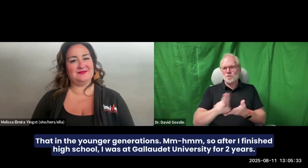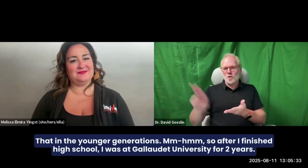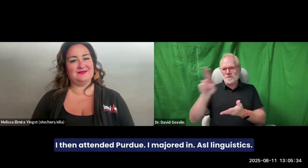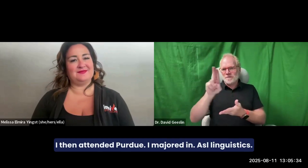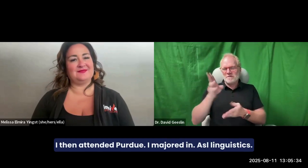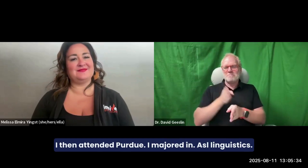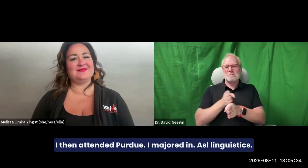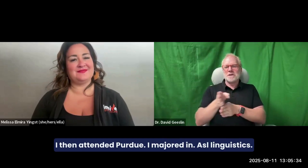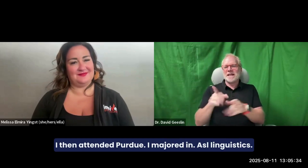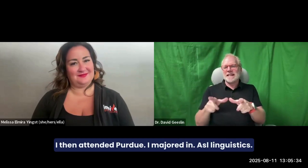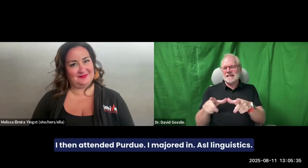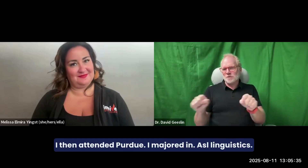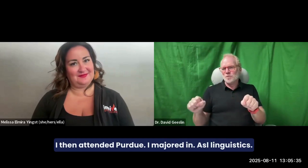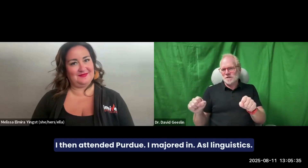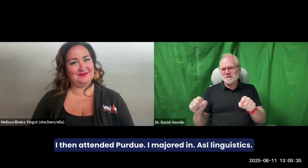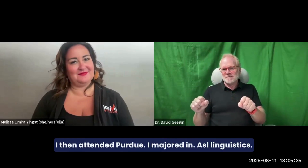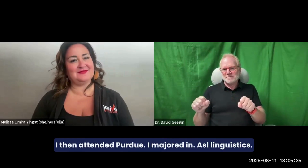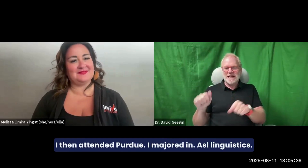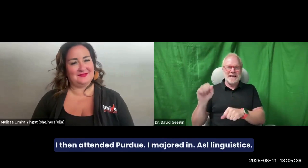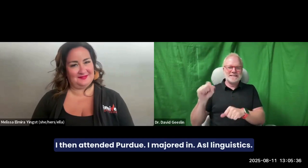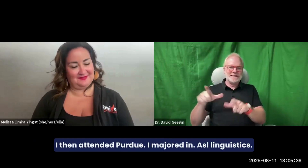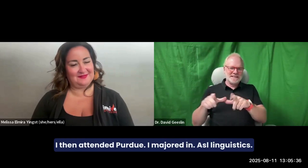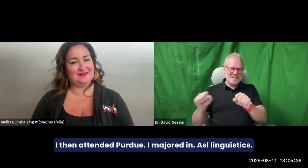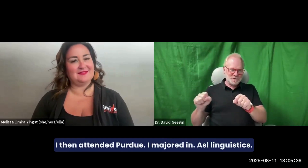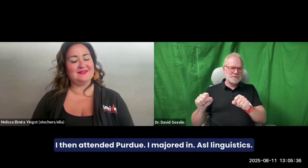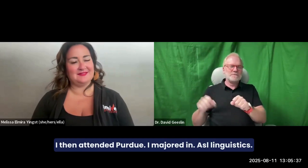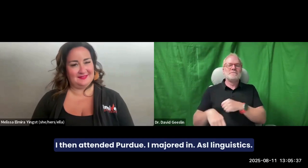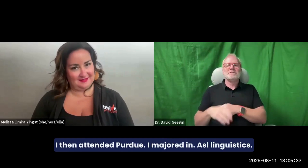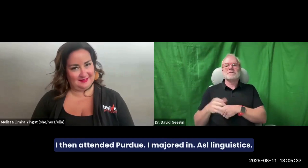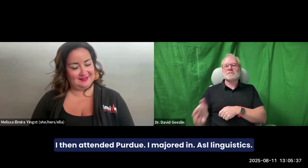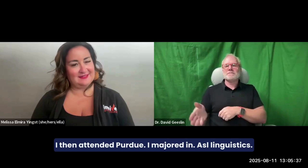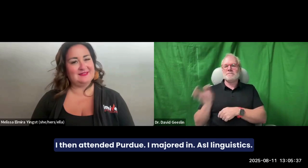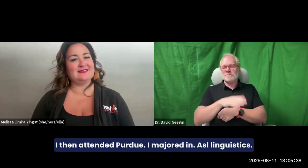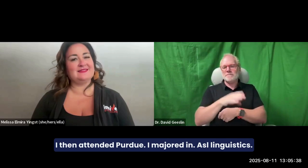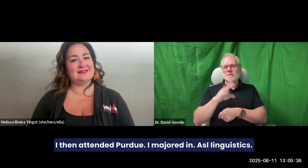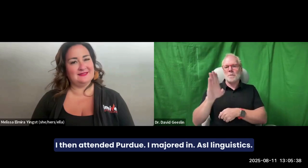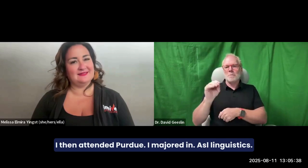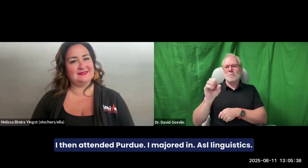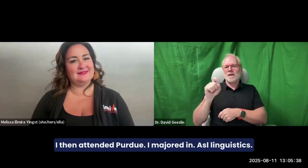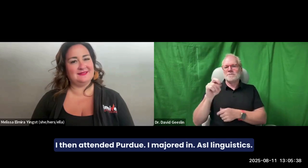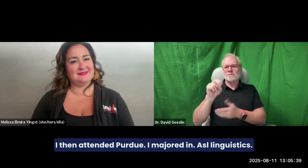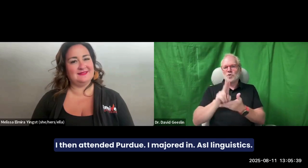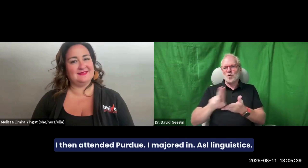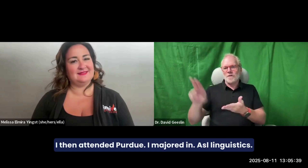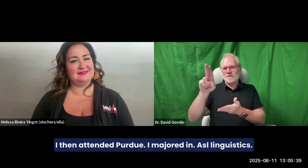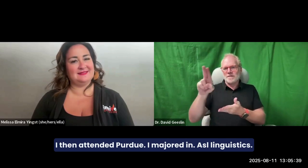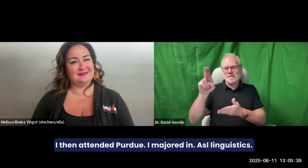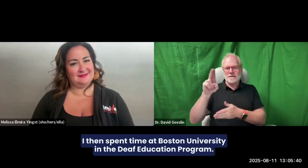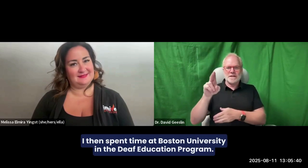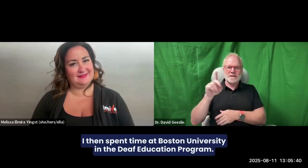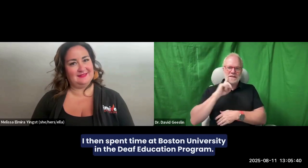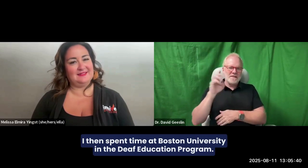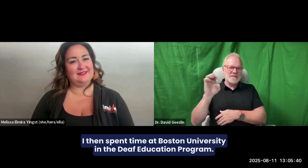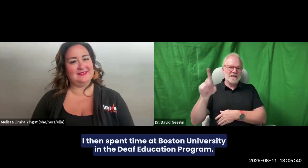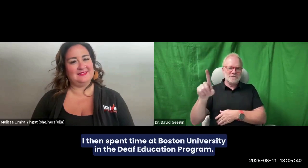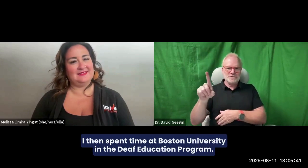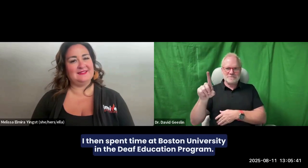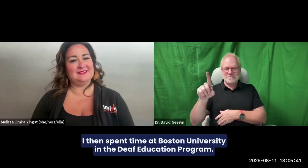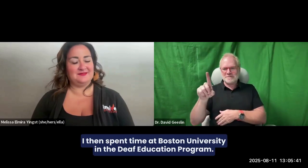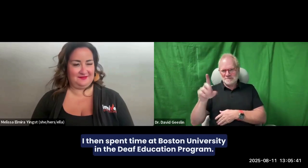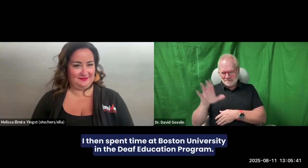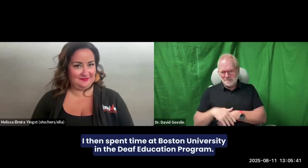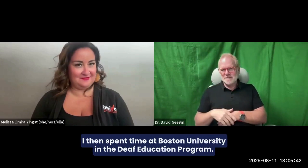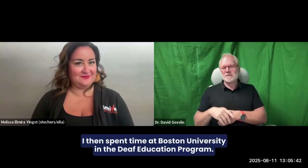for 2 years. I then attended Purdue. I majored in ASL linguistics. I then